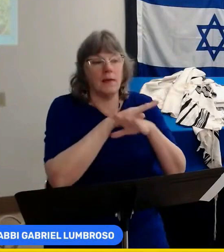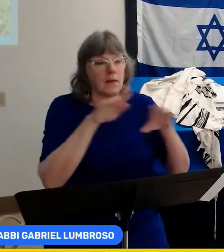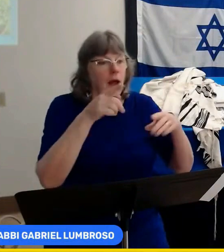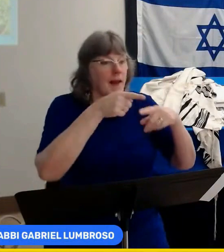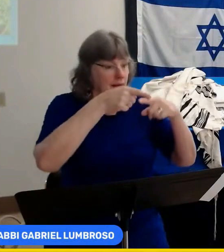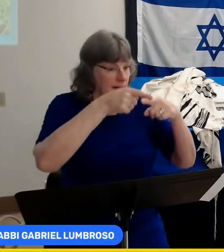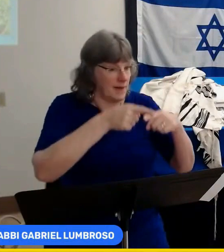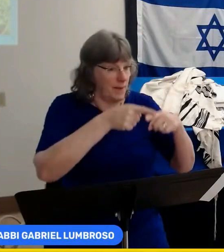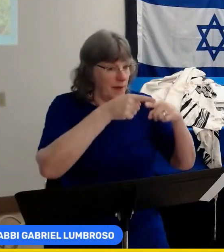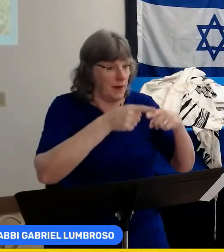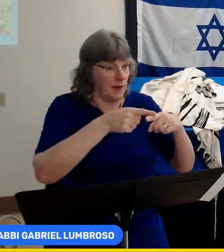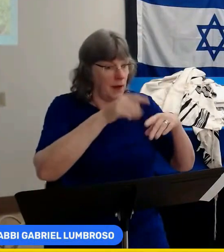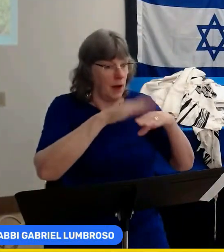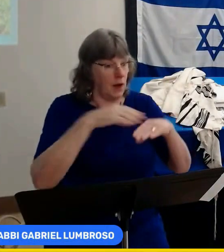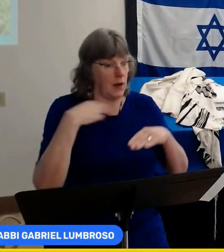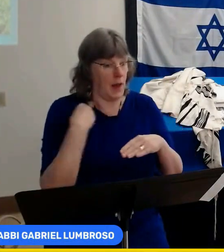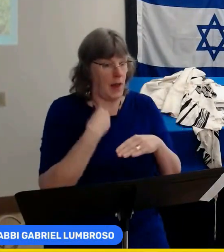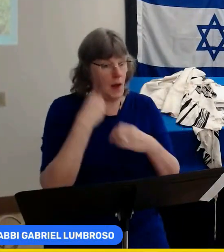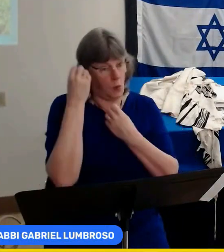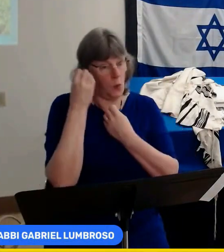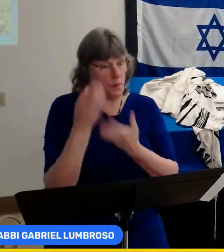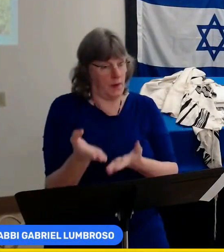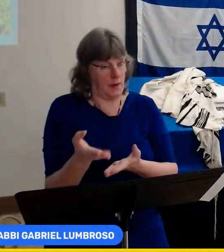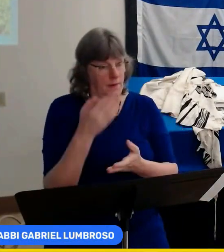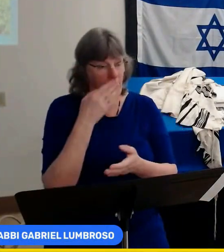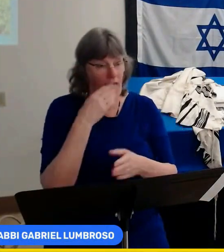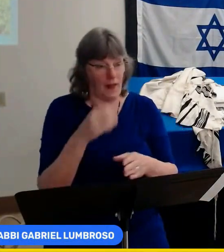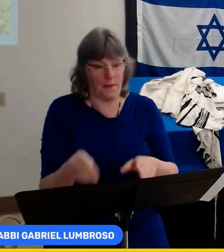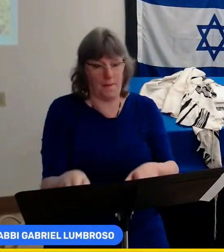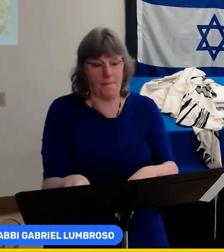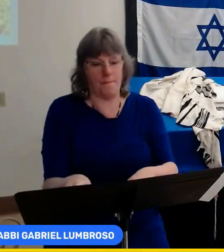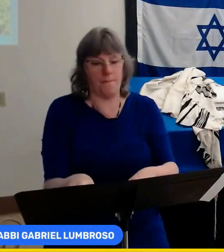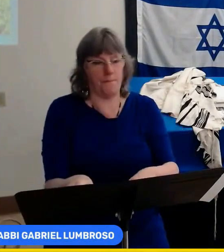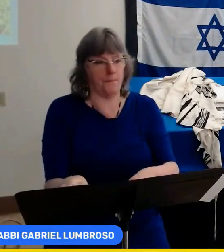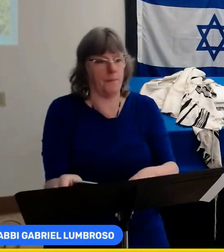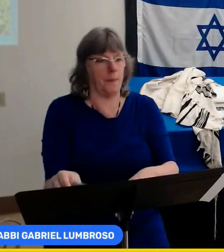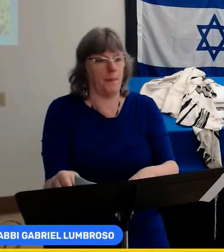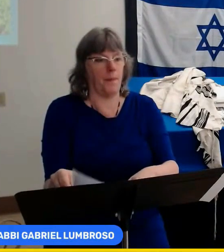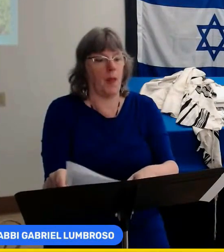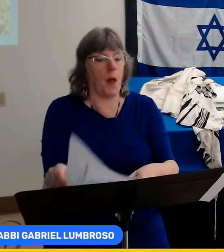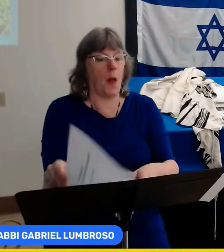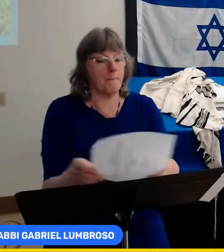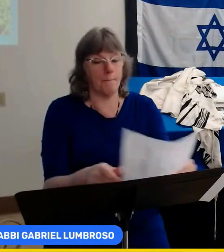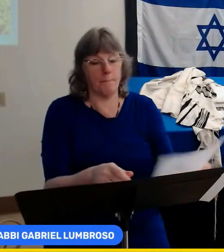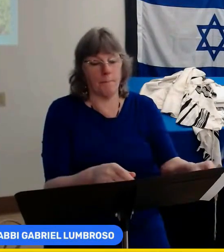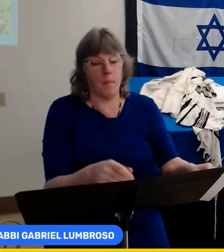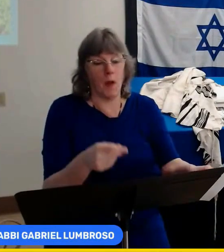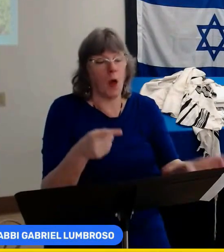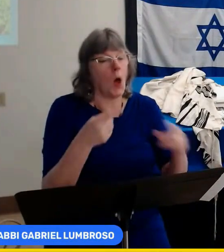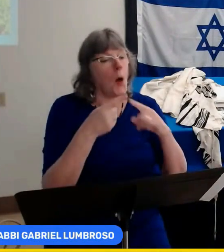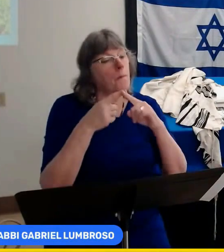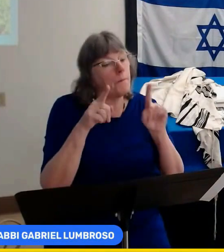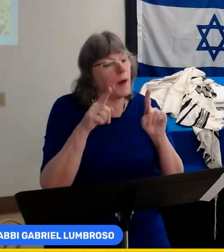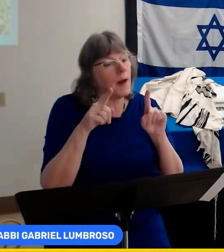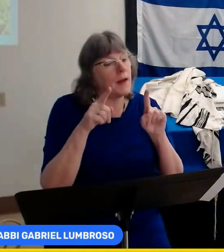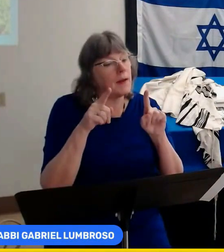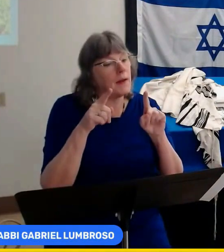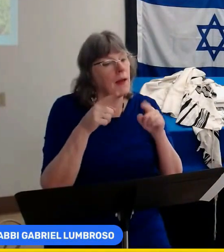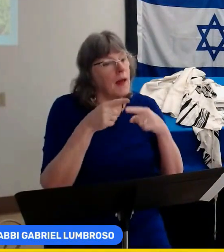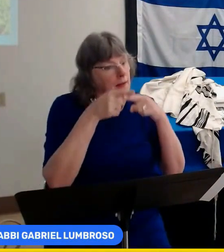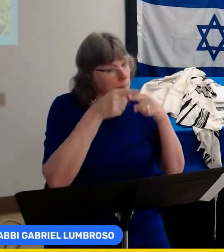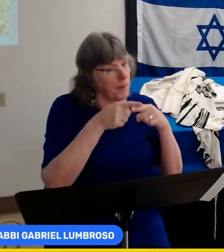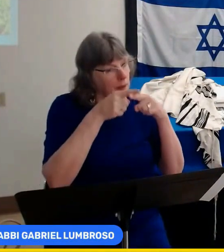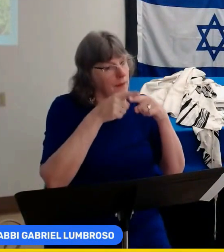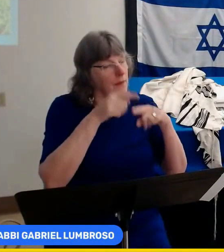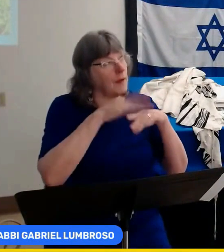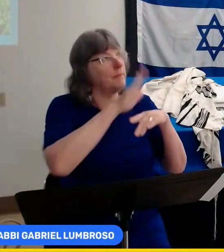dependent on our obedience, but rather dependent on His mercy,